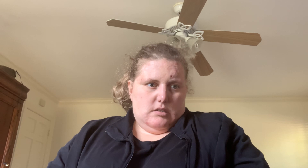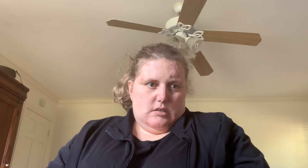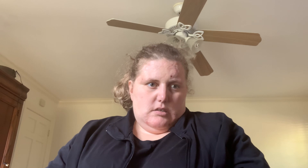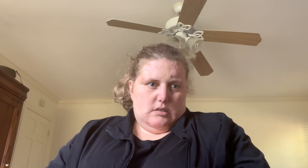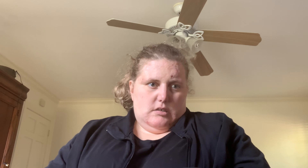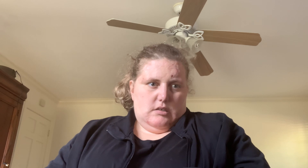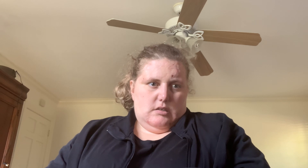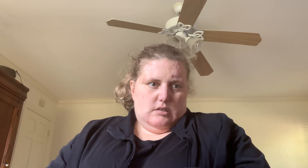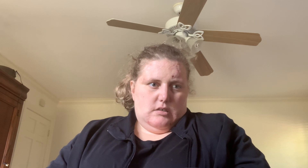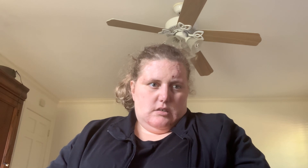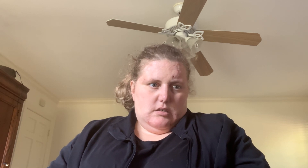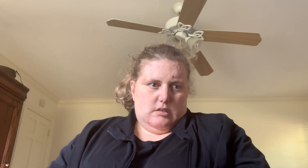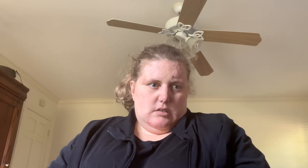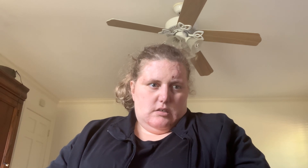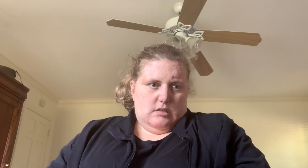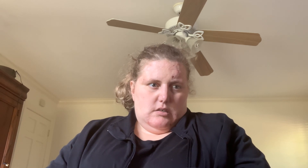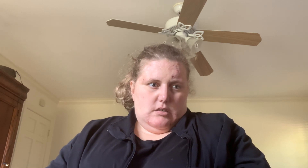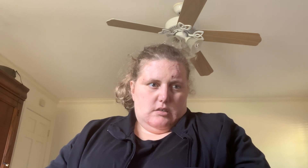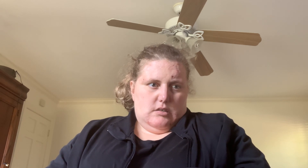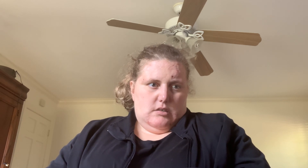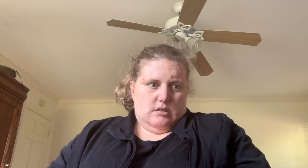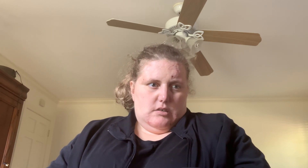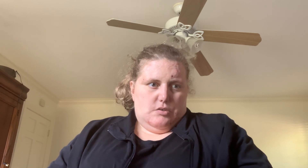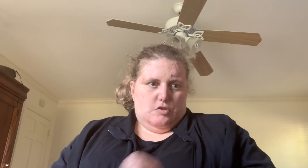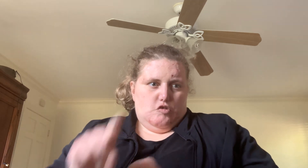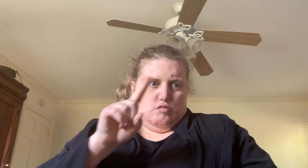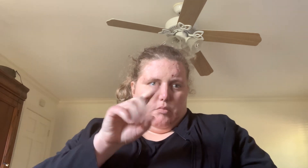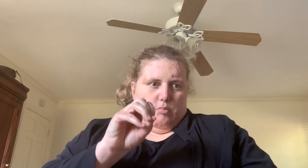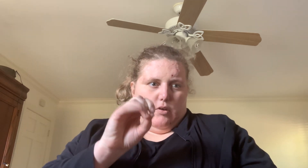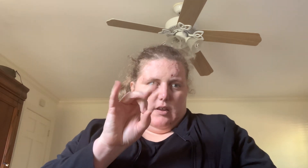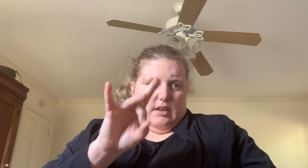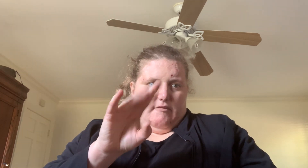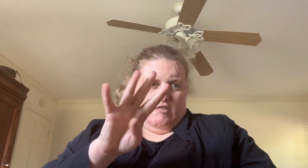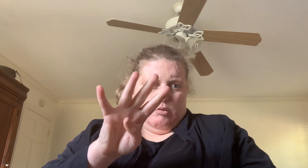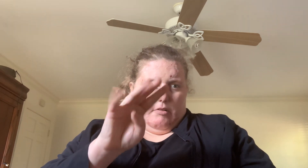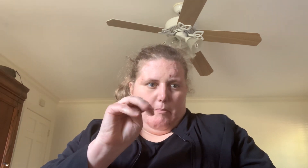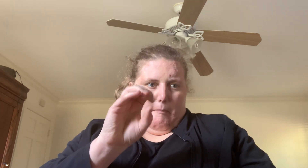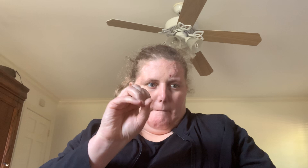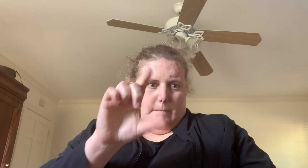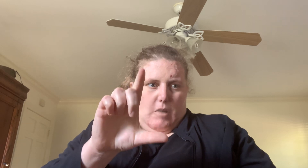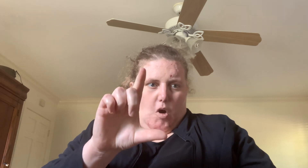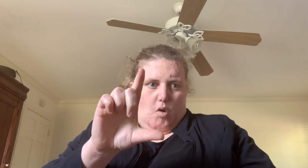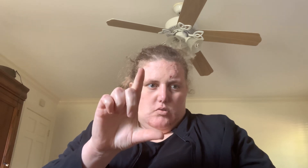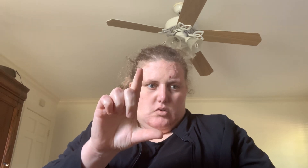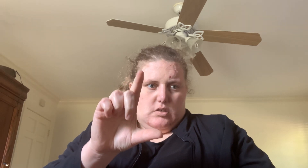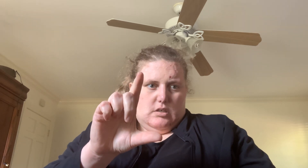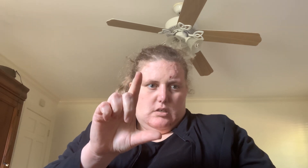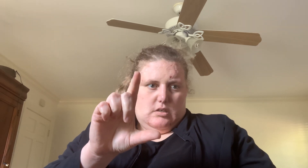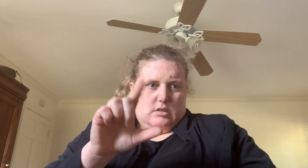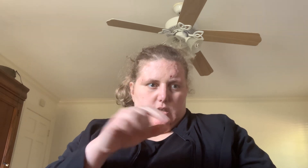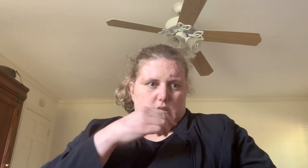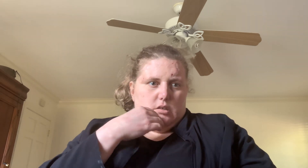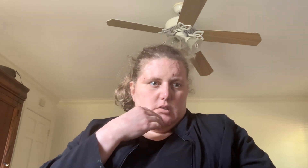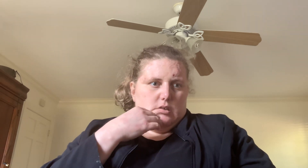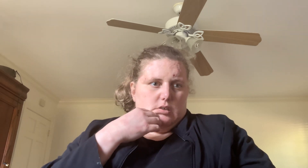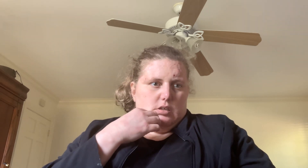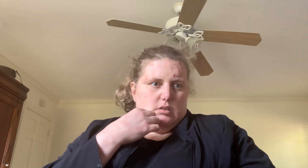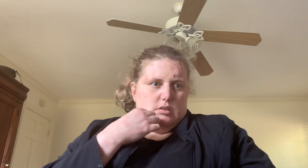moles, and we're trying to determine how much is in 1 mole.